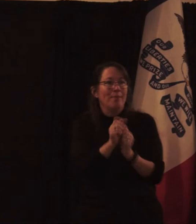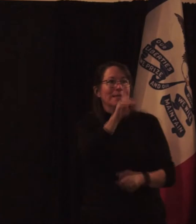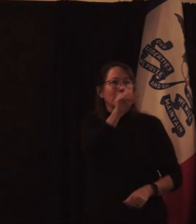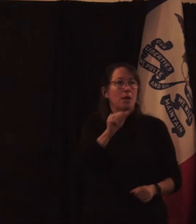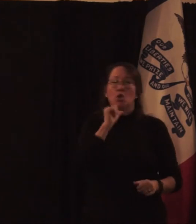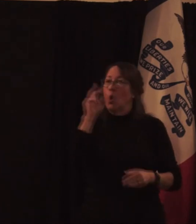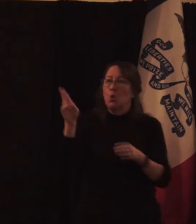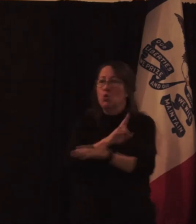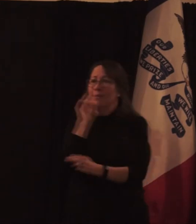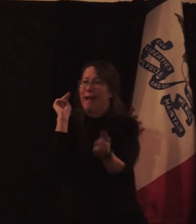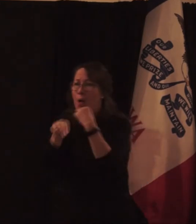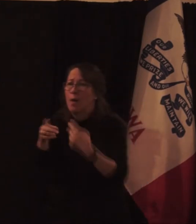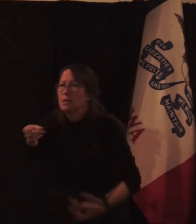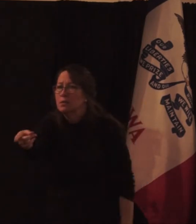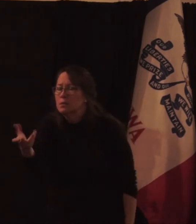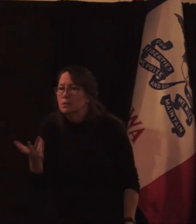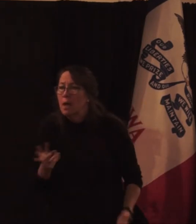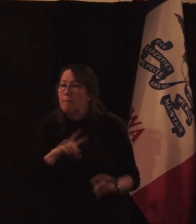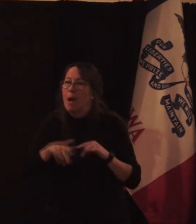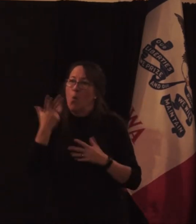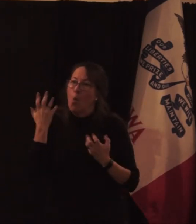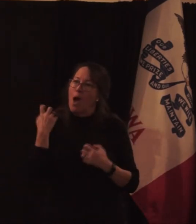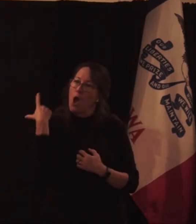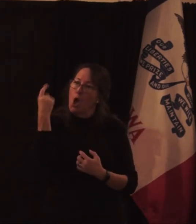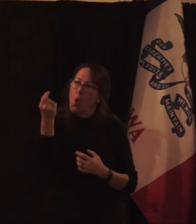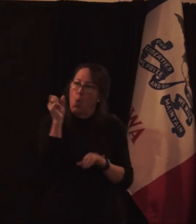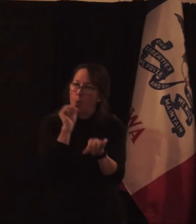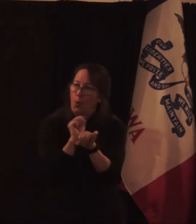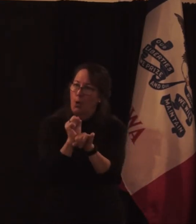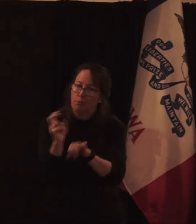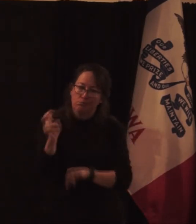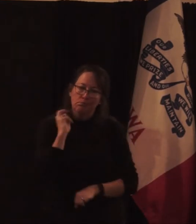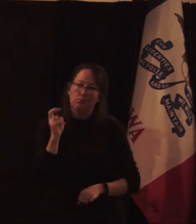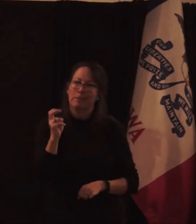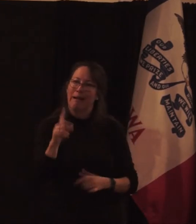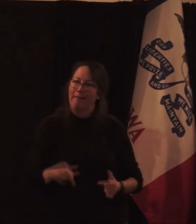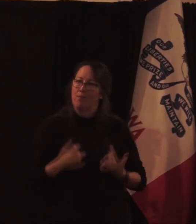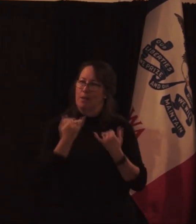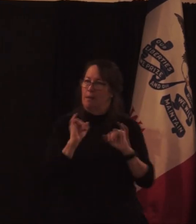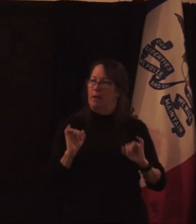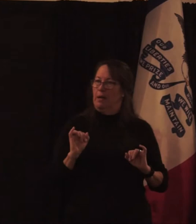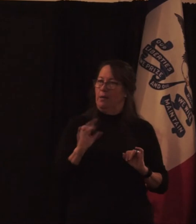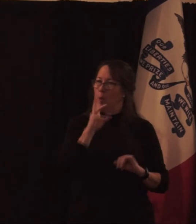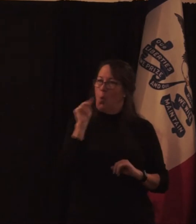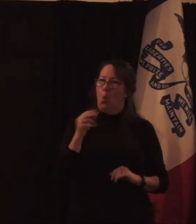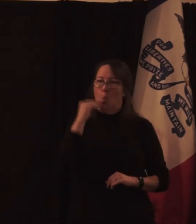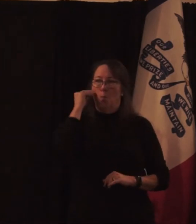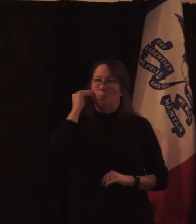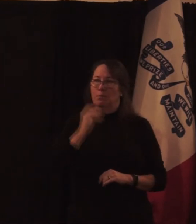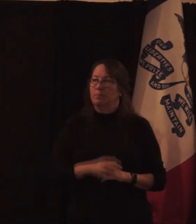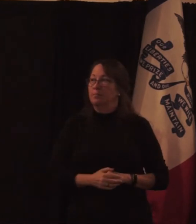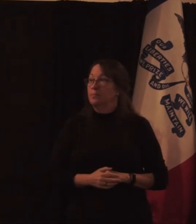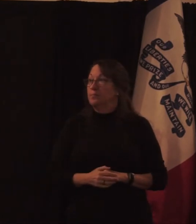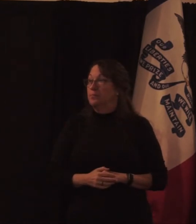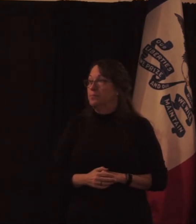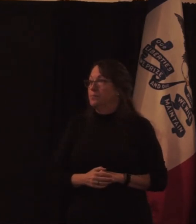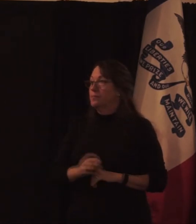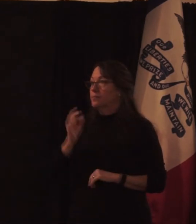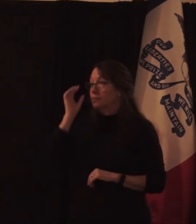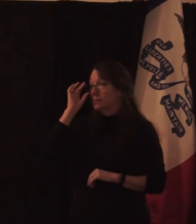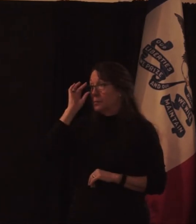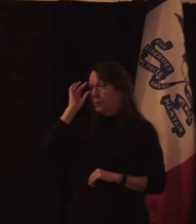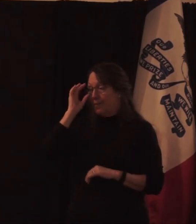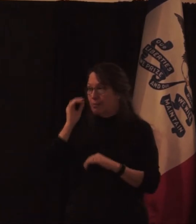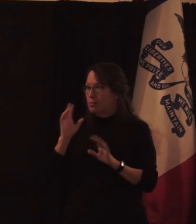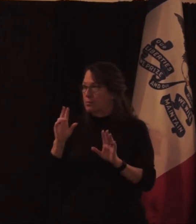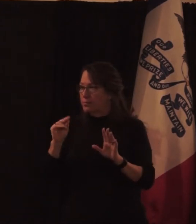disabilities who don't use the highways but need to get to work and back and live independently in their own homes. The last